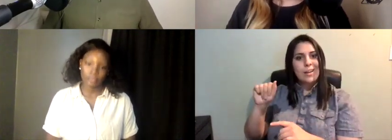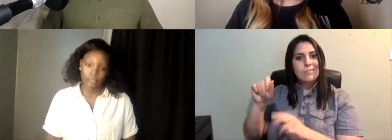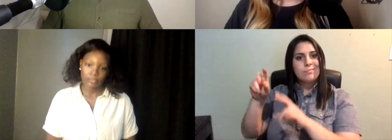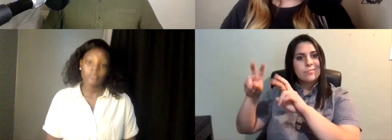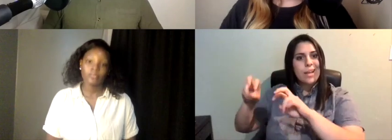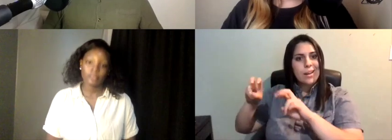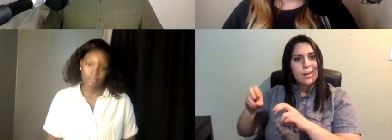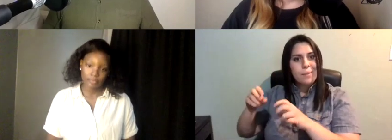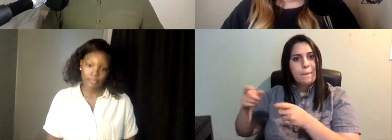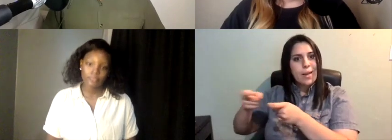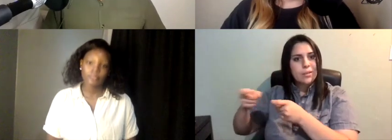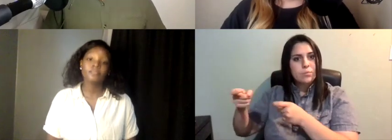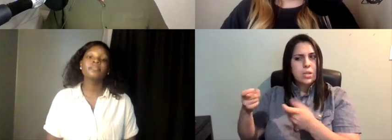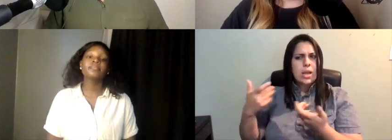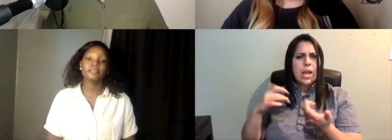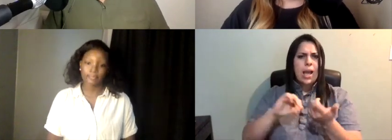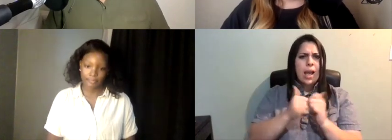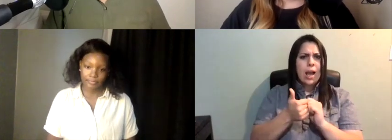Okay.